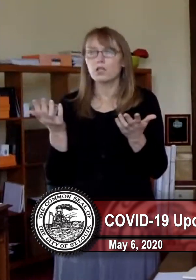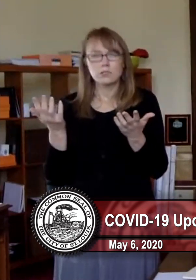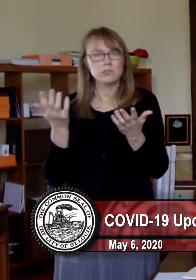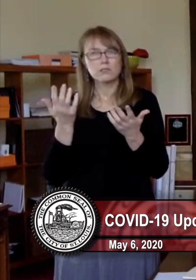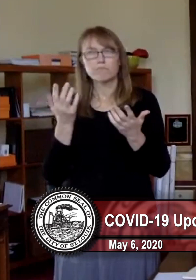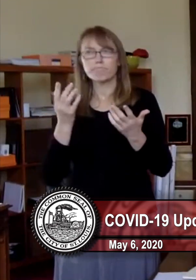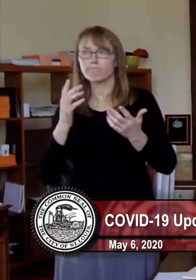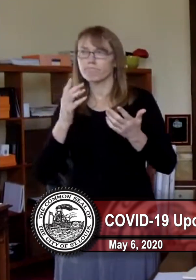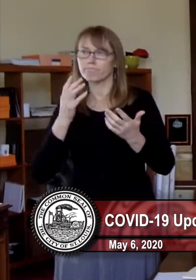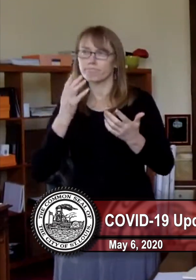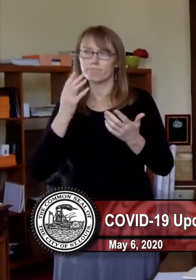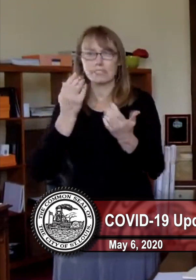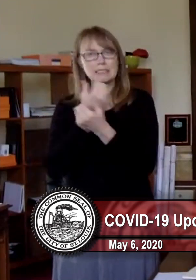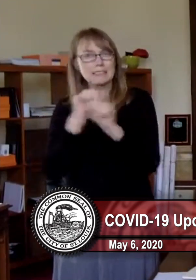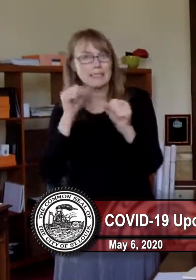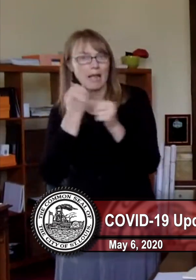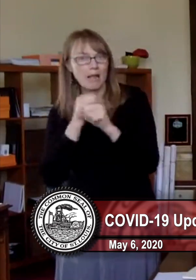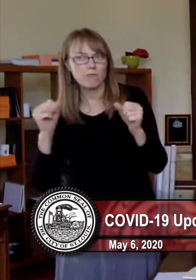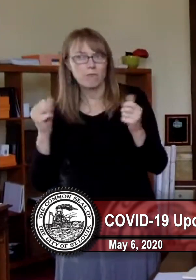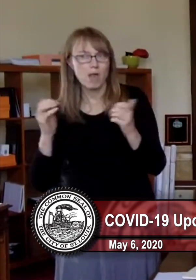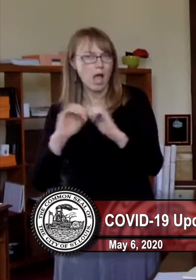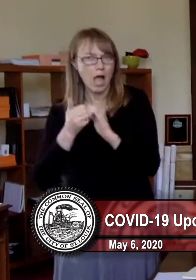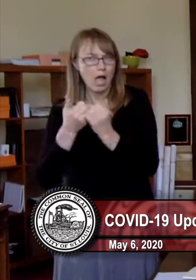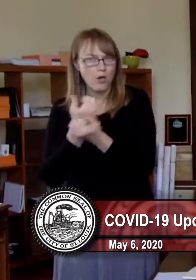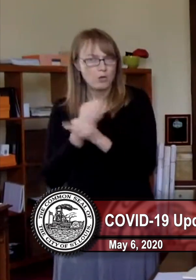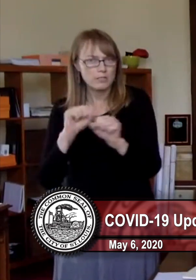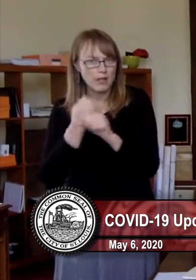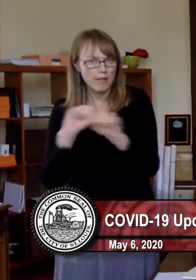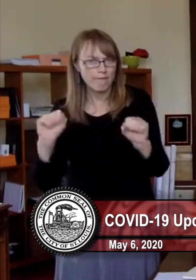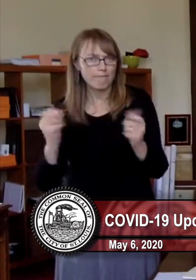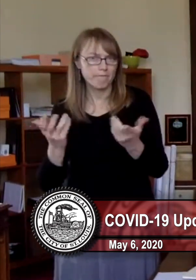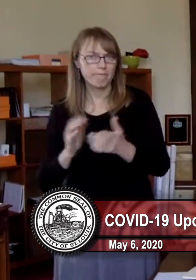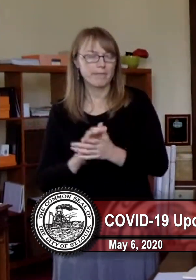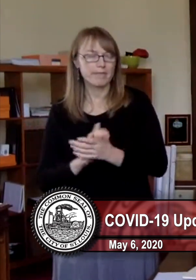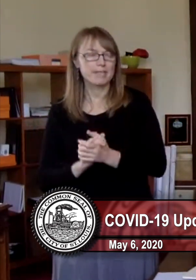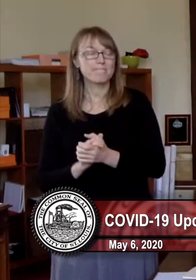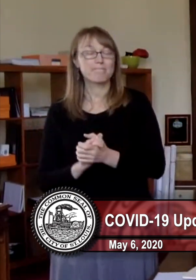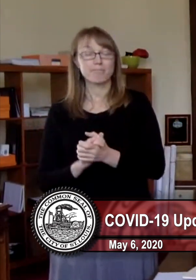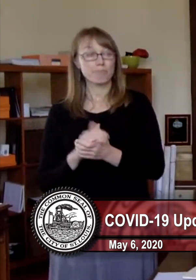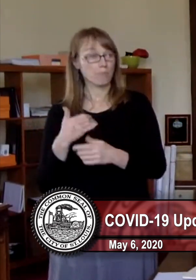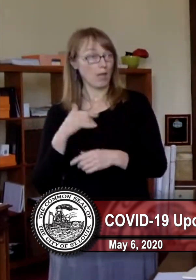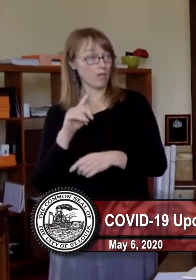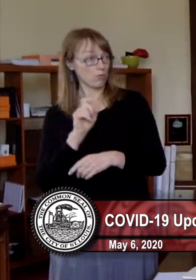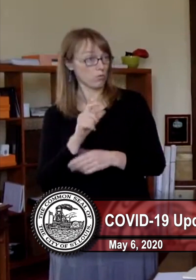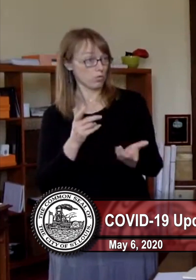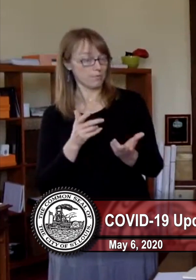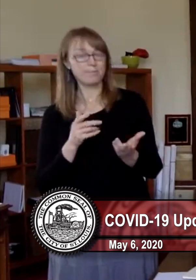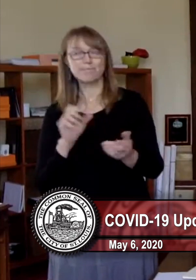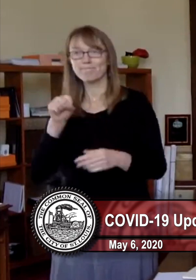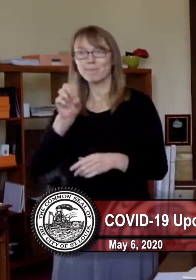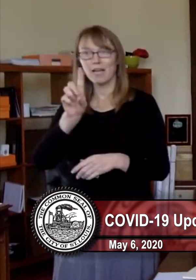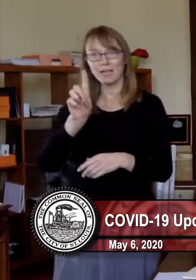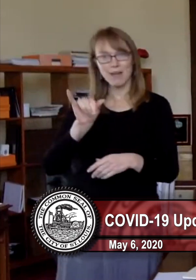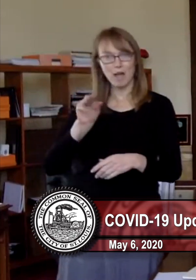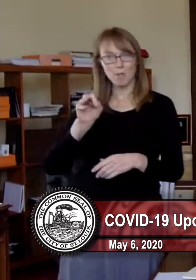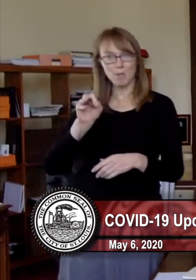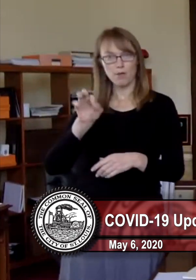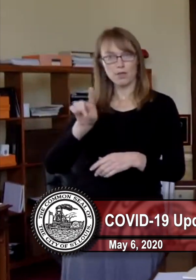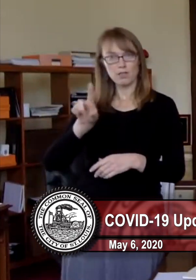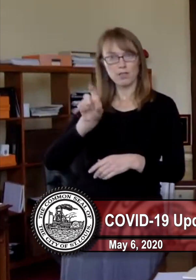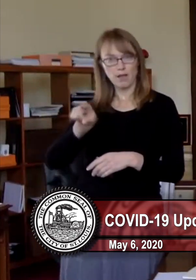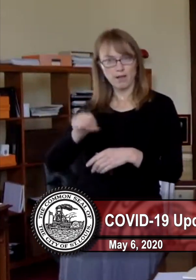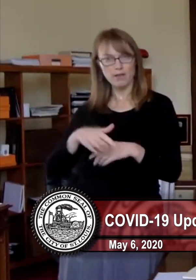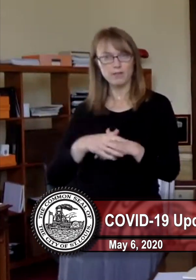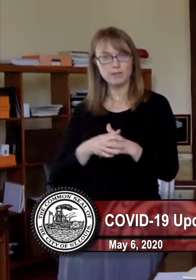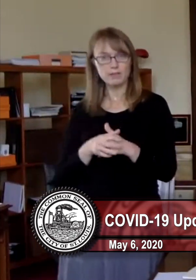with that, I bet we have some questions, right? Oh, lots of questions. Lots of questions. So Diamond is watching, Mayor. And hi, Diamond. Her